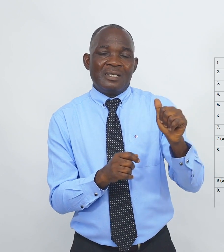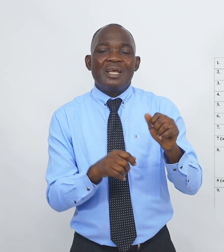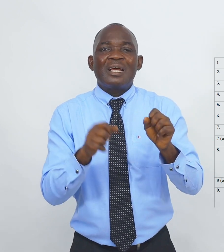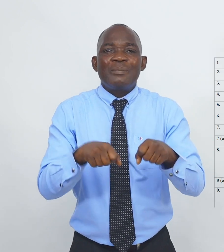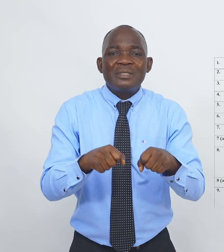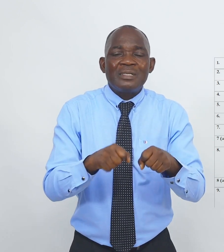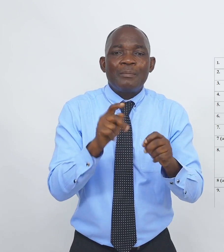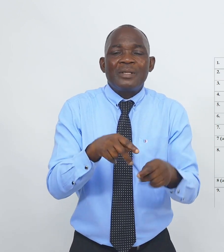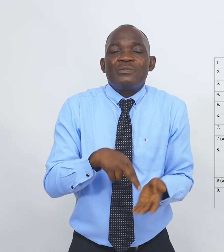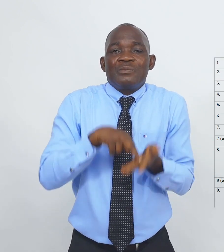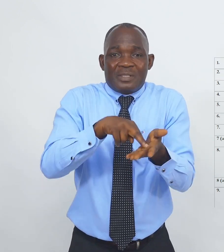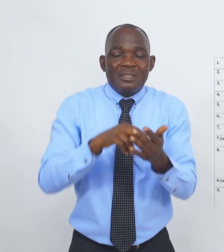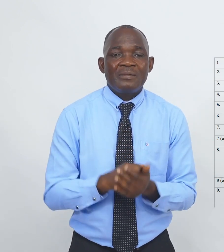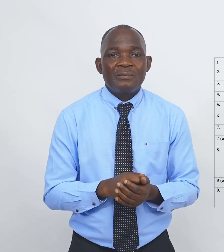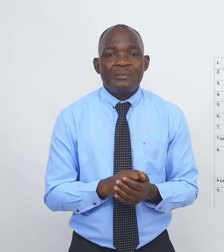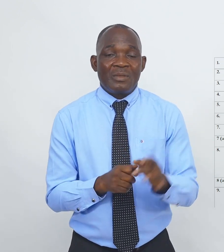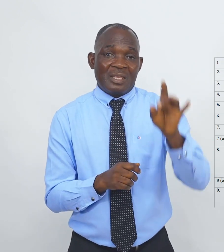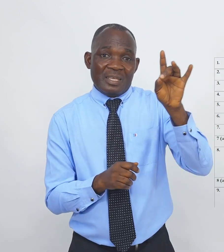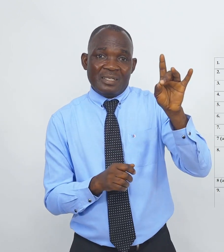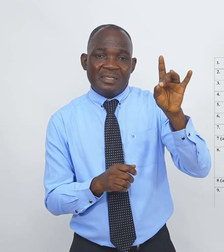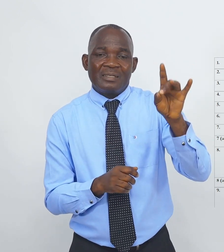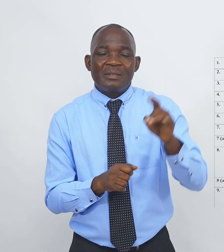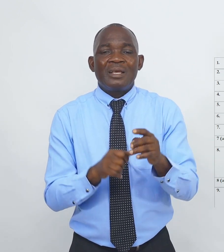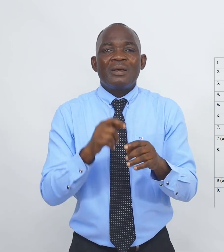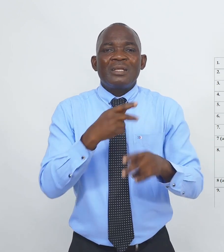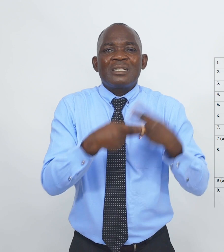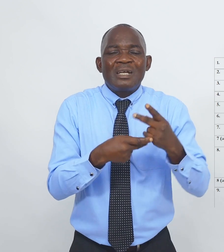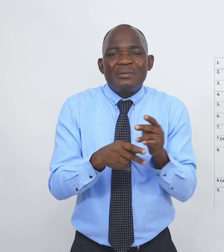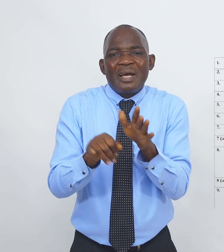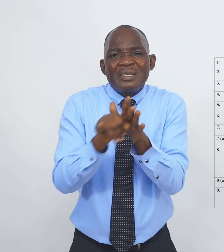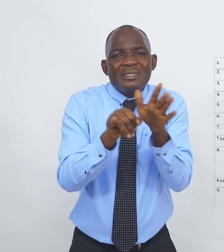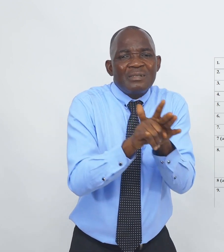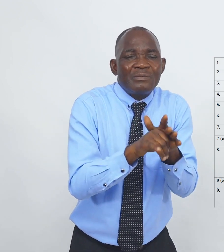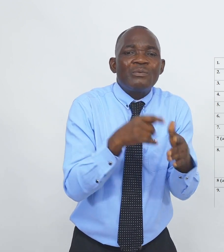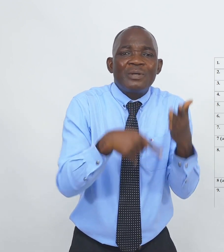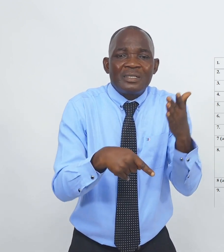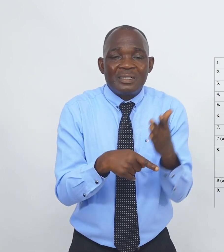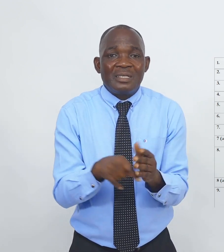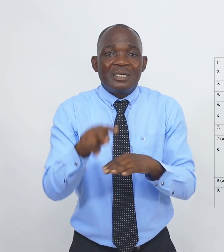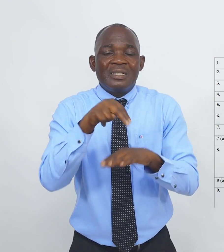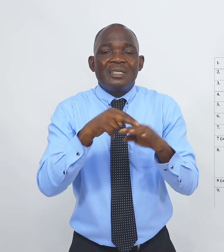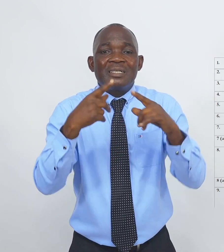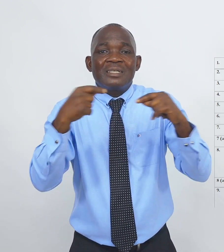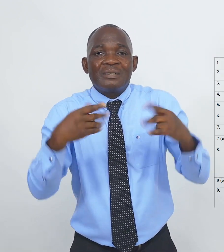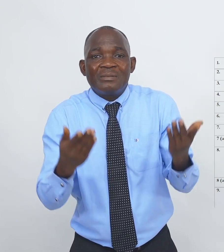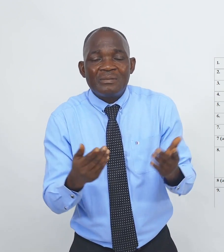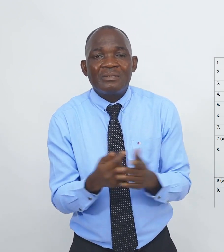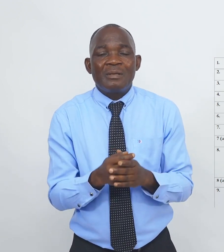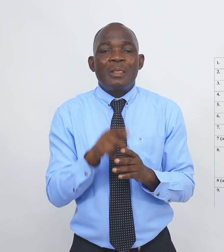Capacity of representative. 8. Type of identification. national ID card,